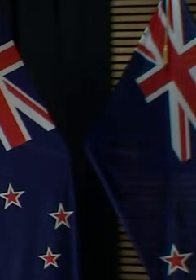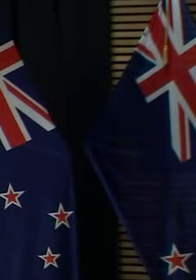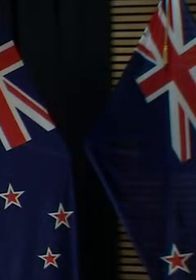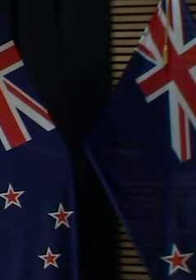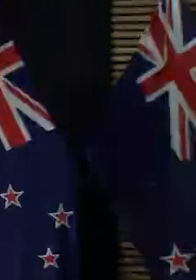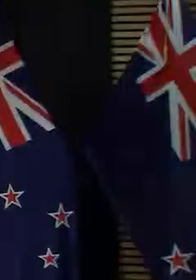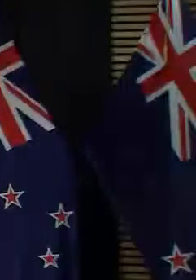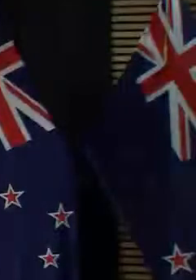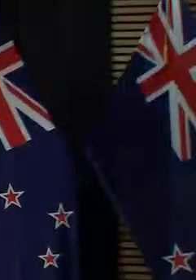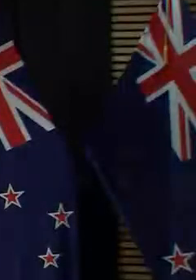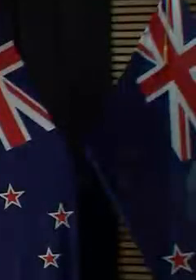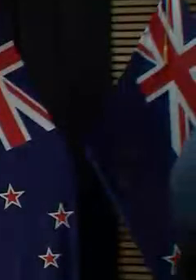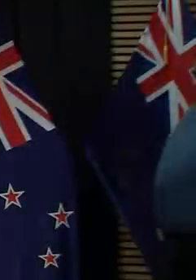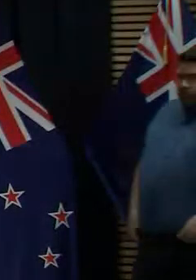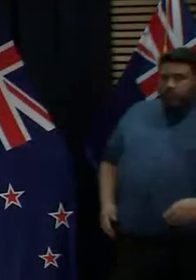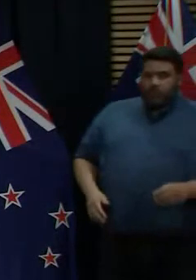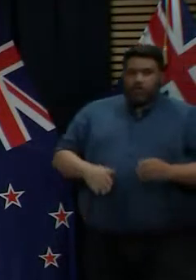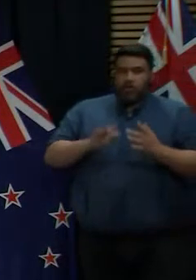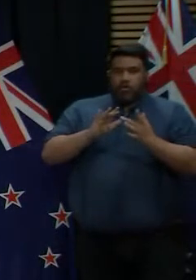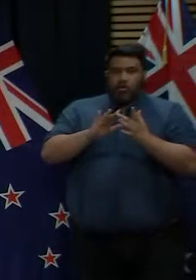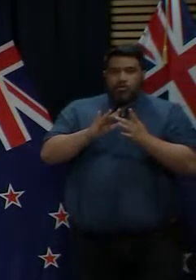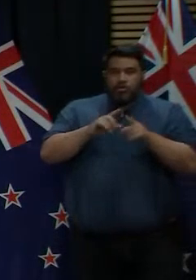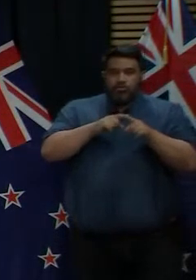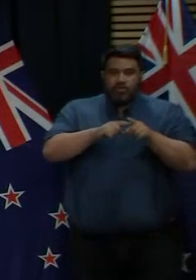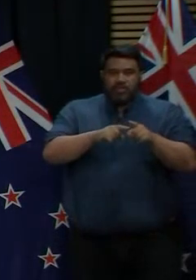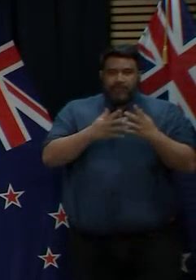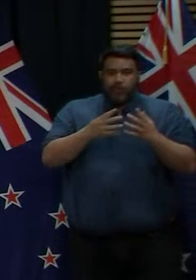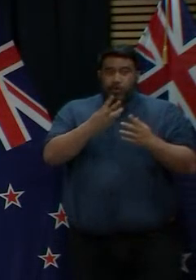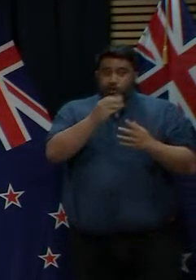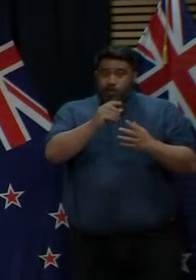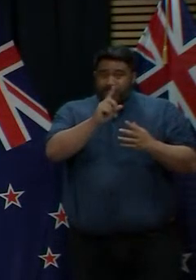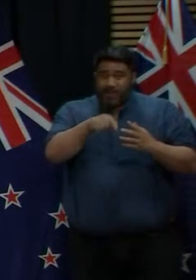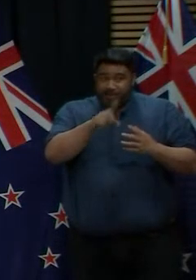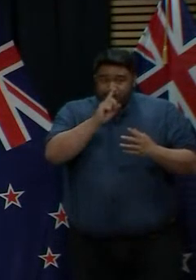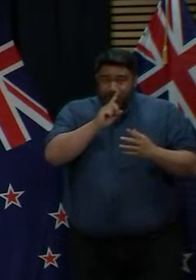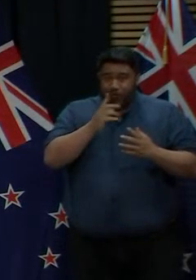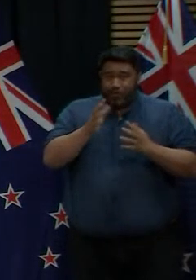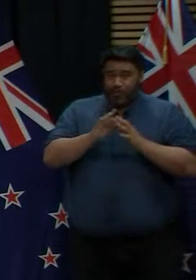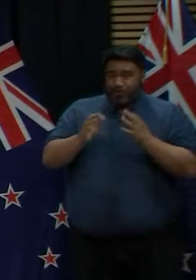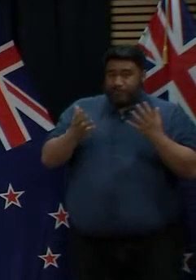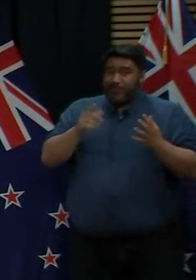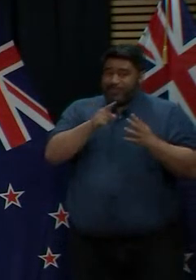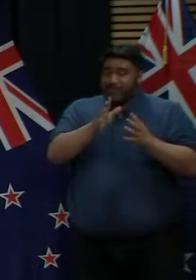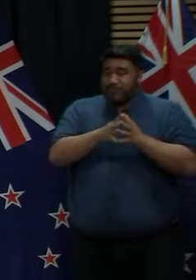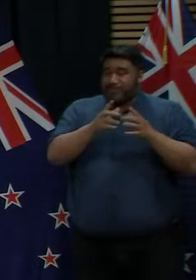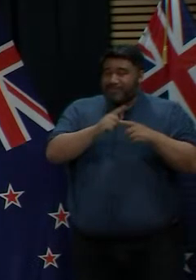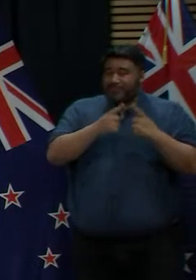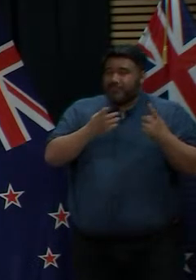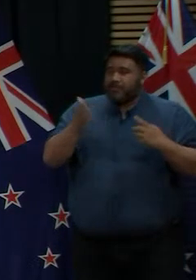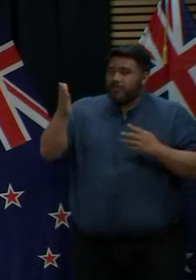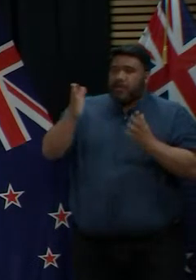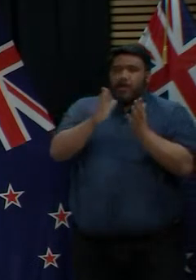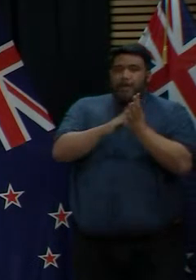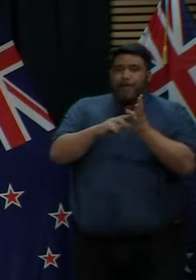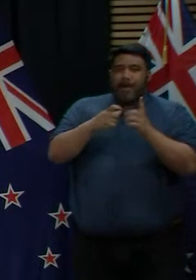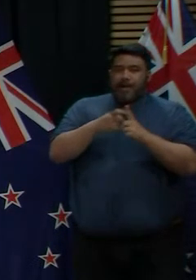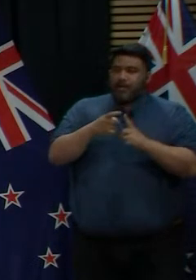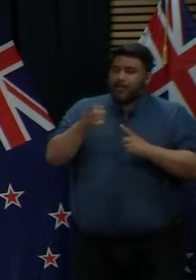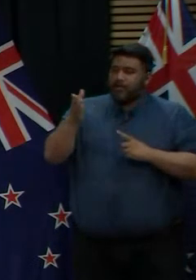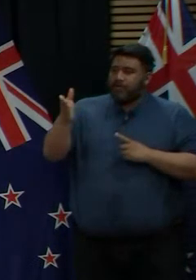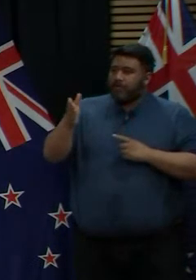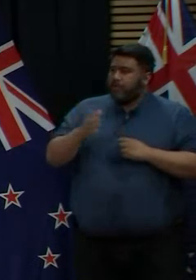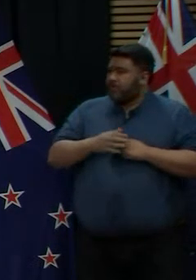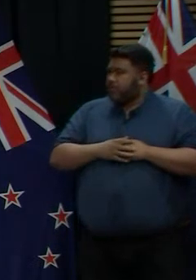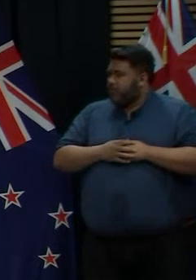30,000 people and whether or not that stays the same in the future. I'll let you finish, Mark. For you, Prime Minister, the